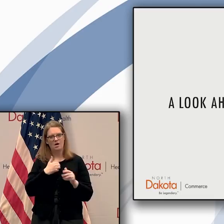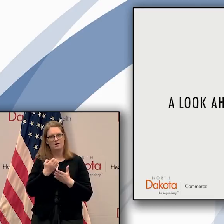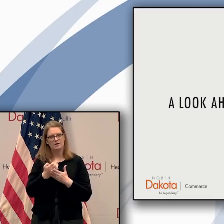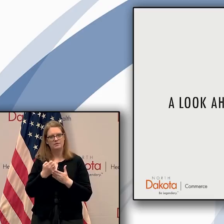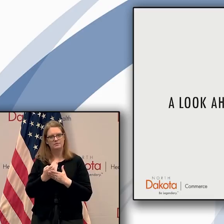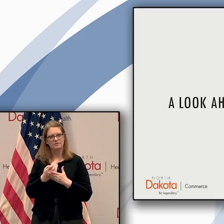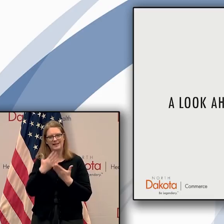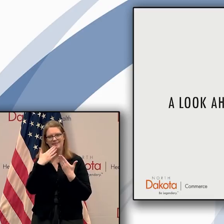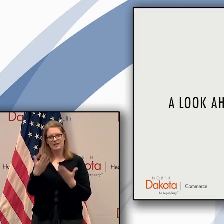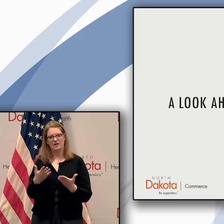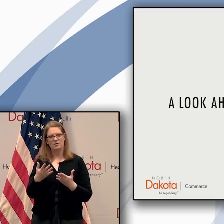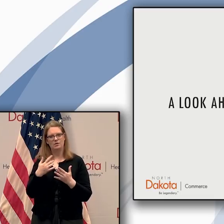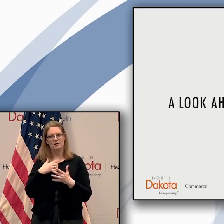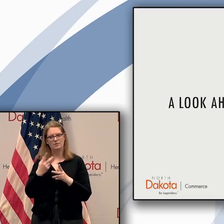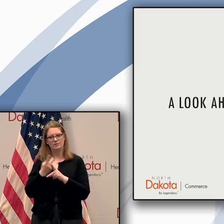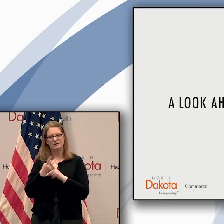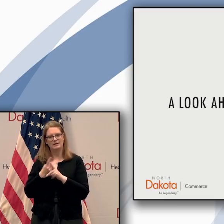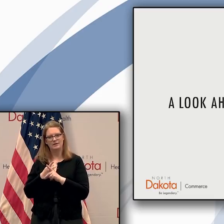on for questions.